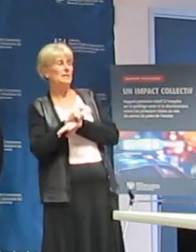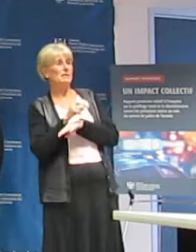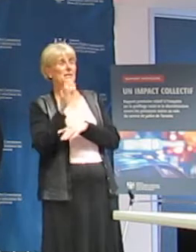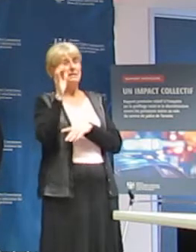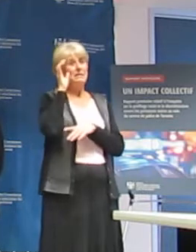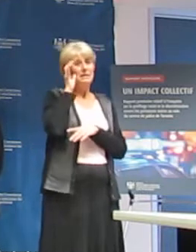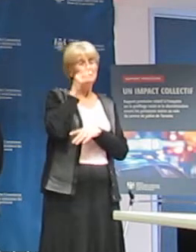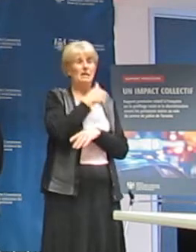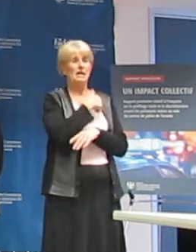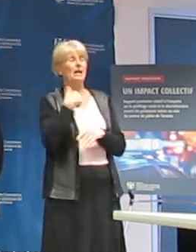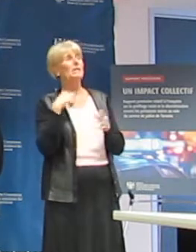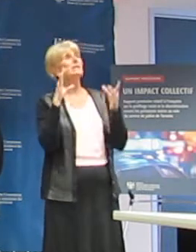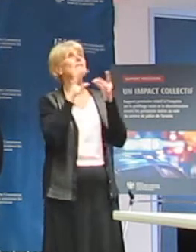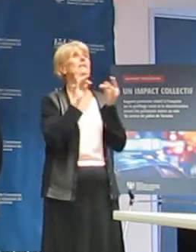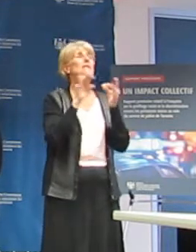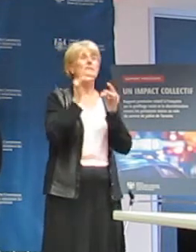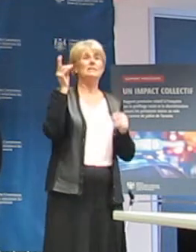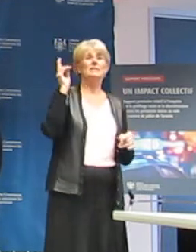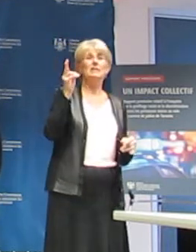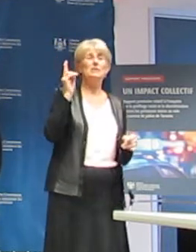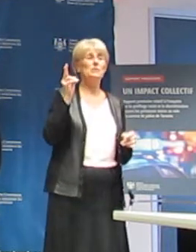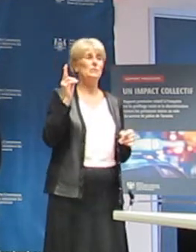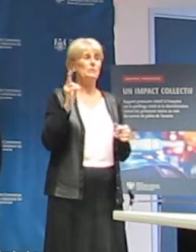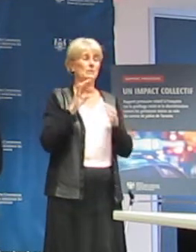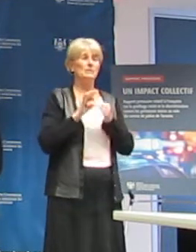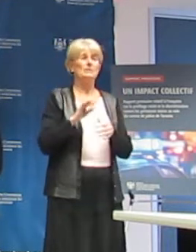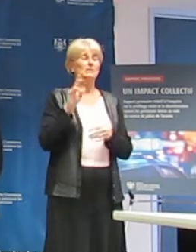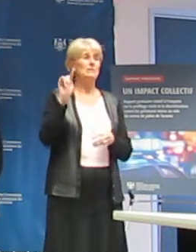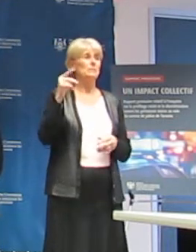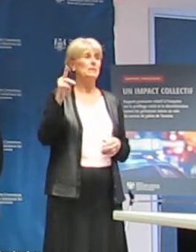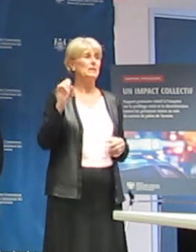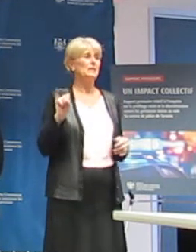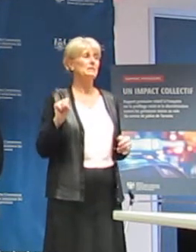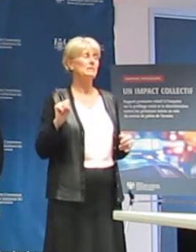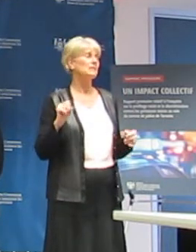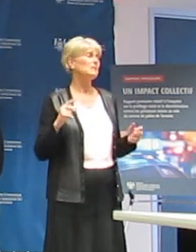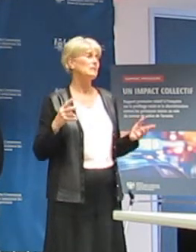talk about our history with the Toronto police,